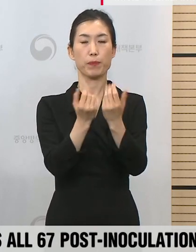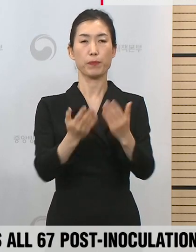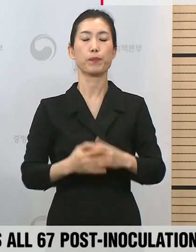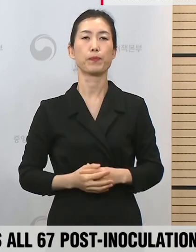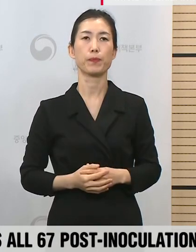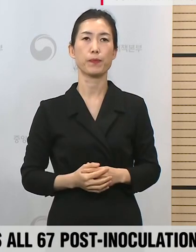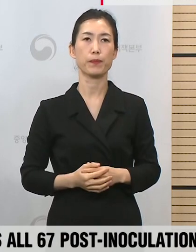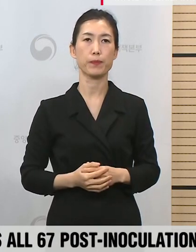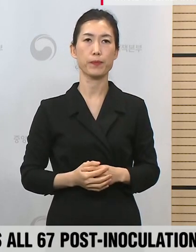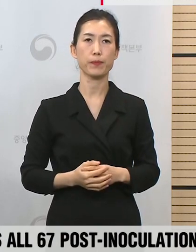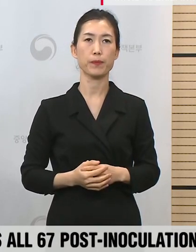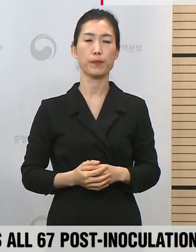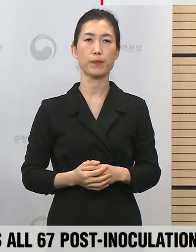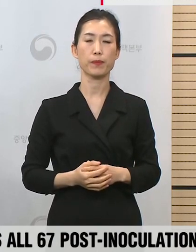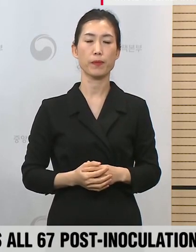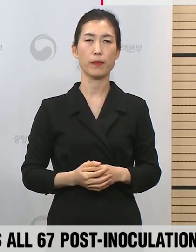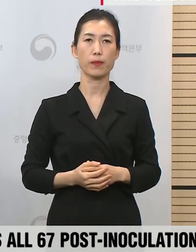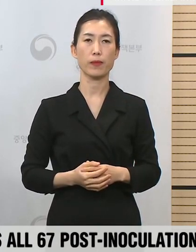difficult for us to see